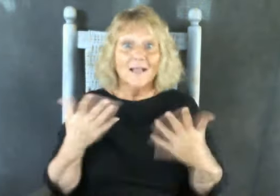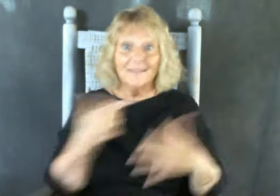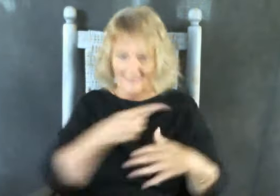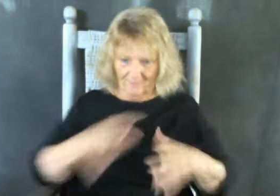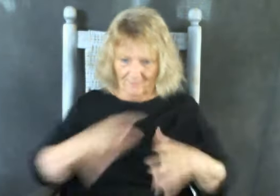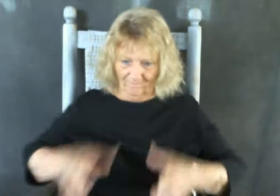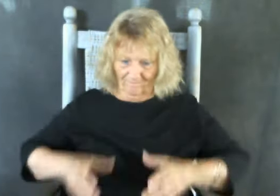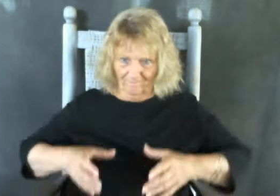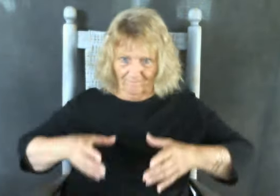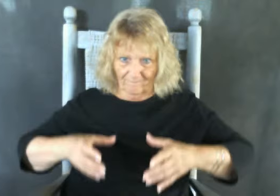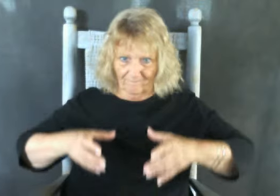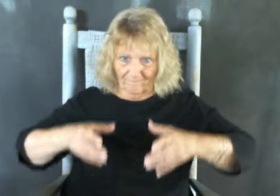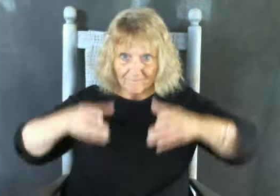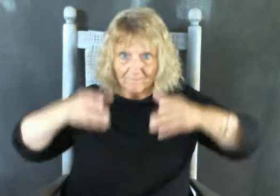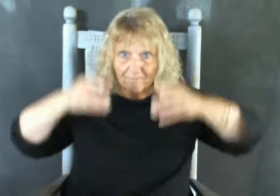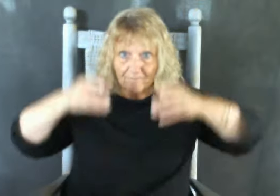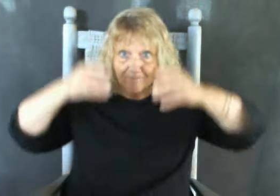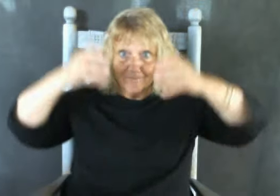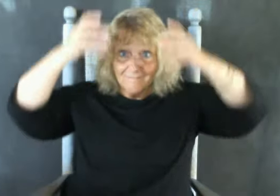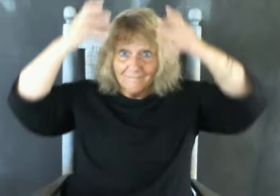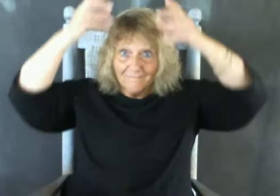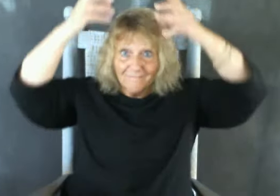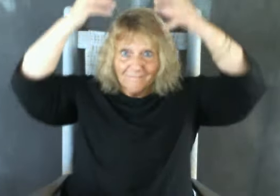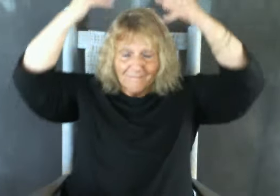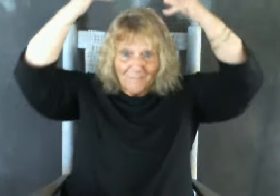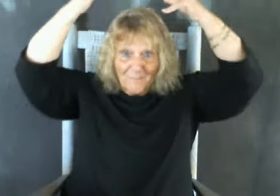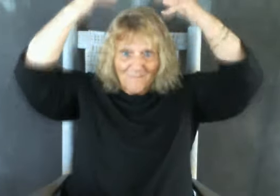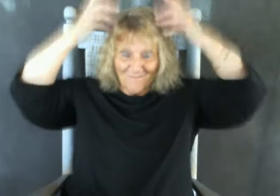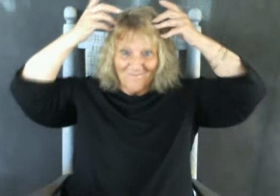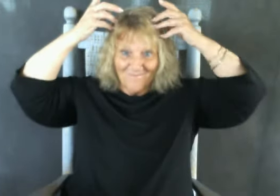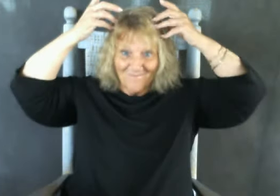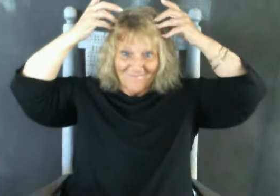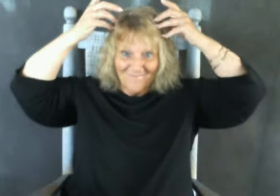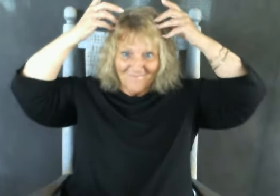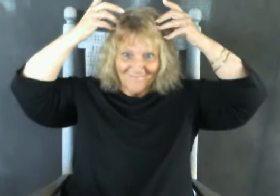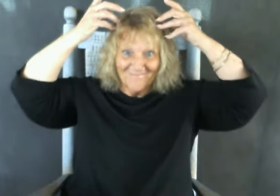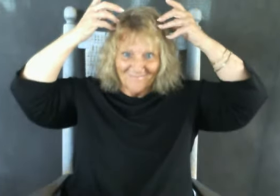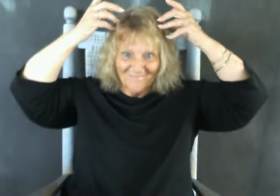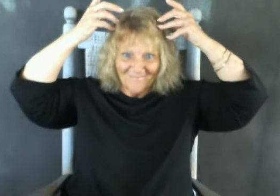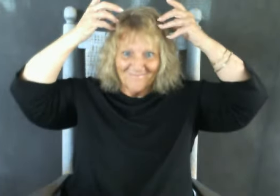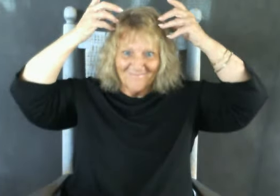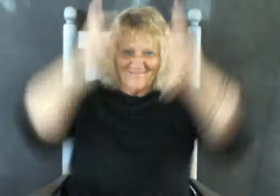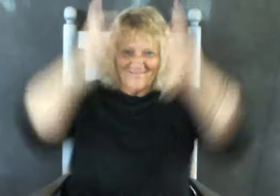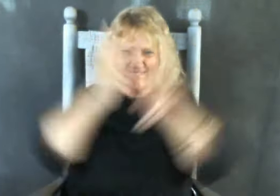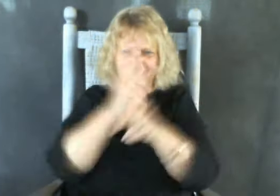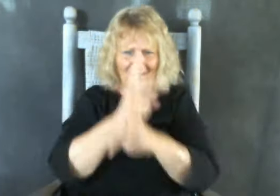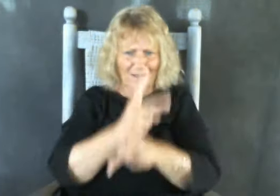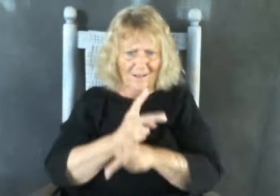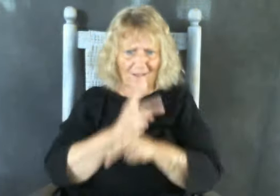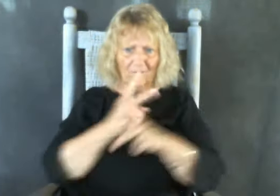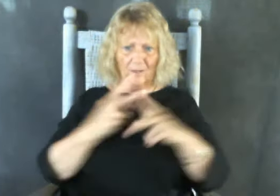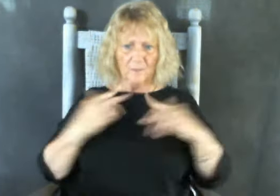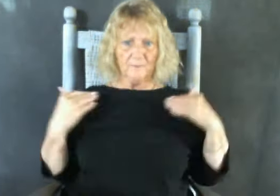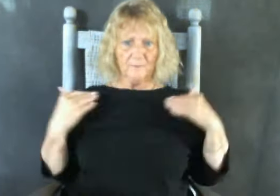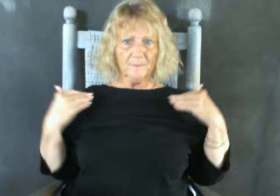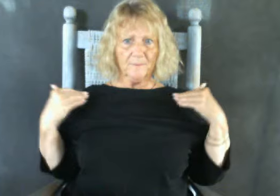And I think it's really starting to settle into Washington that that part of the chapter has been closed. Do you get the sense that at the